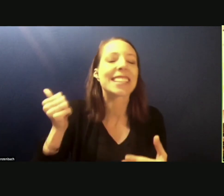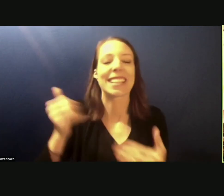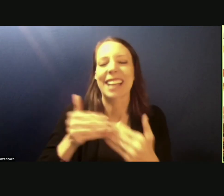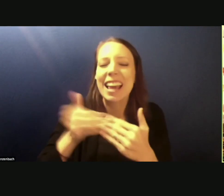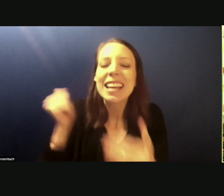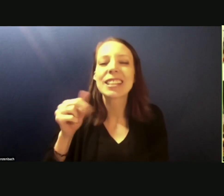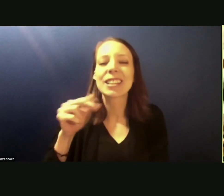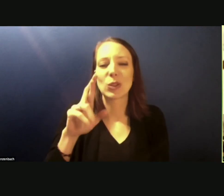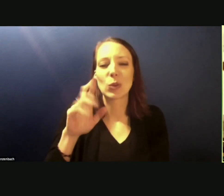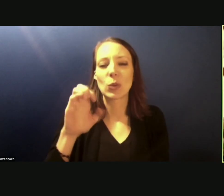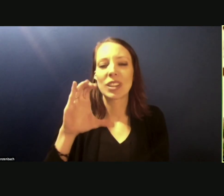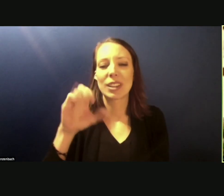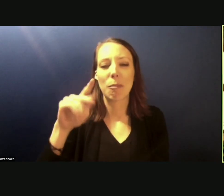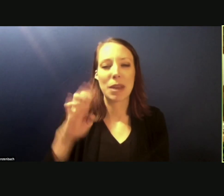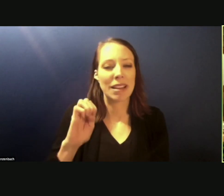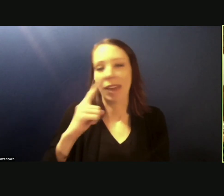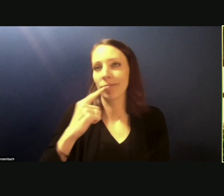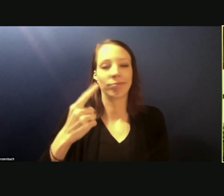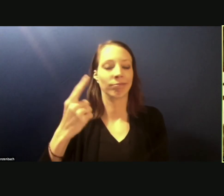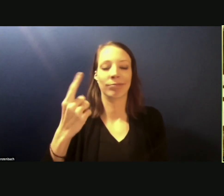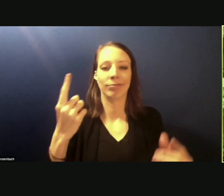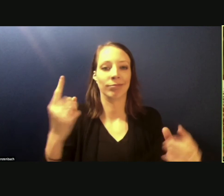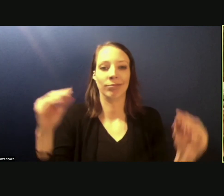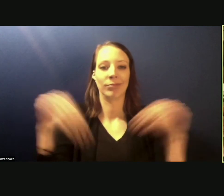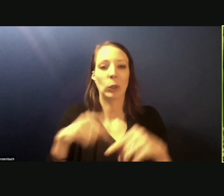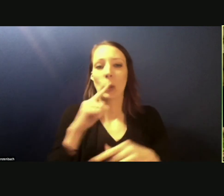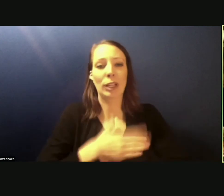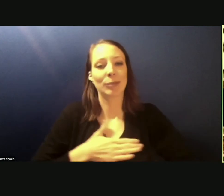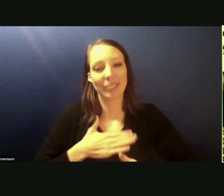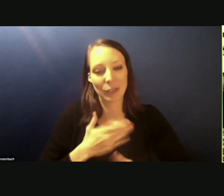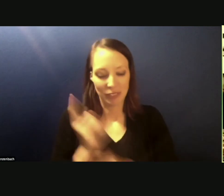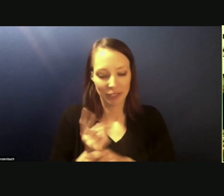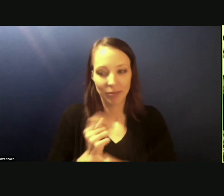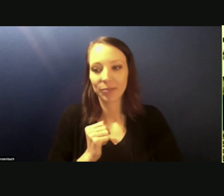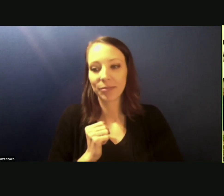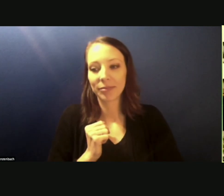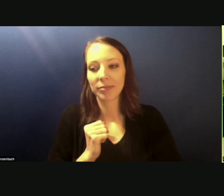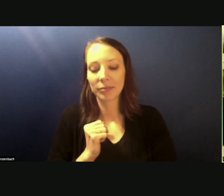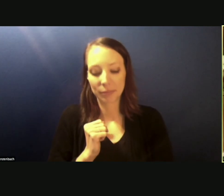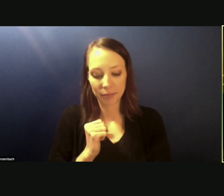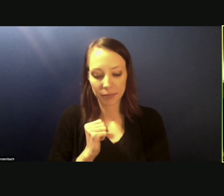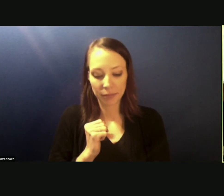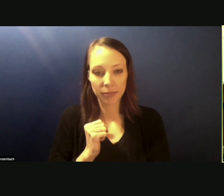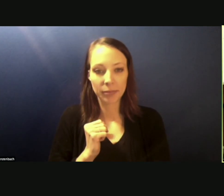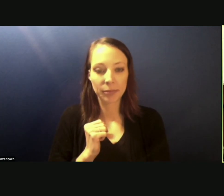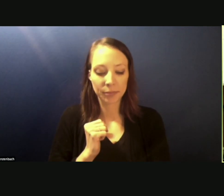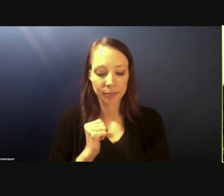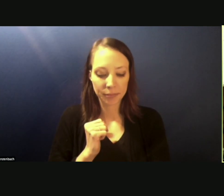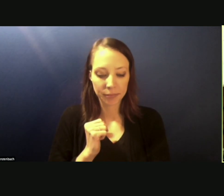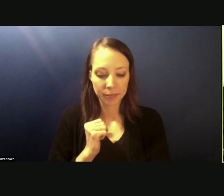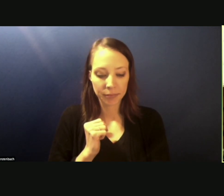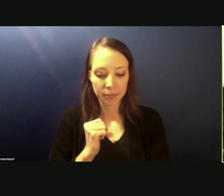so easy. And I really appreciate that right now. I think people really appreciate having, you know,